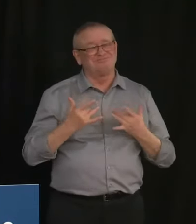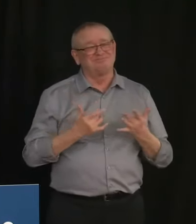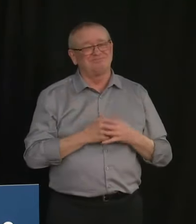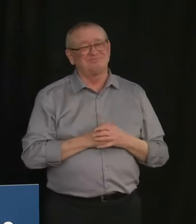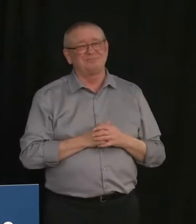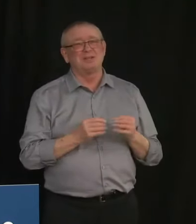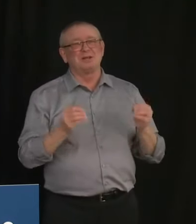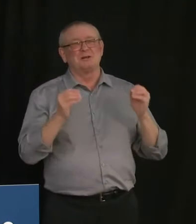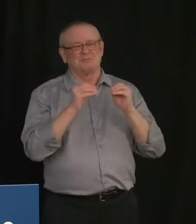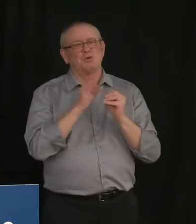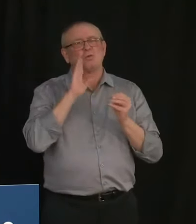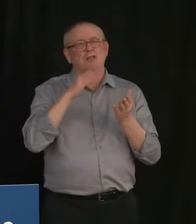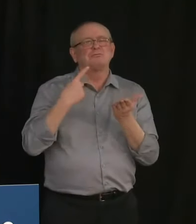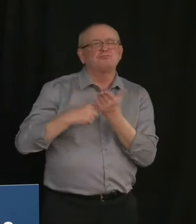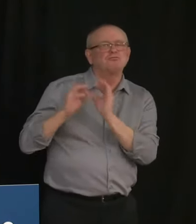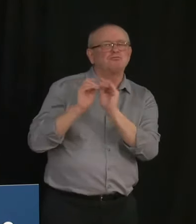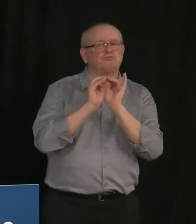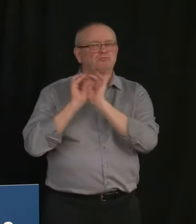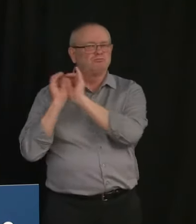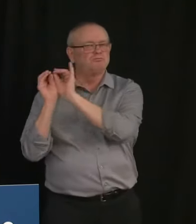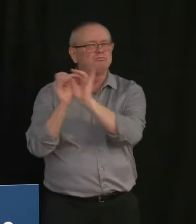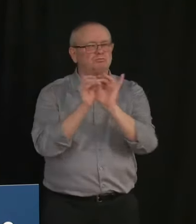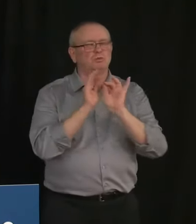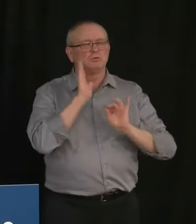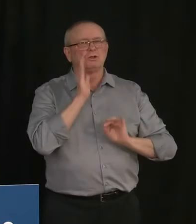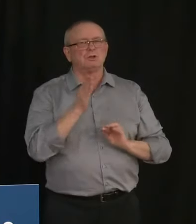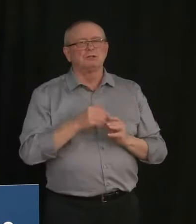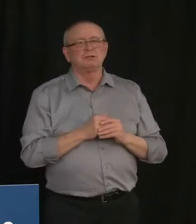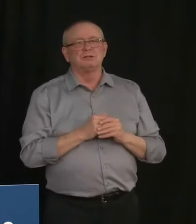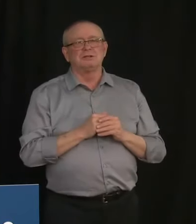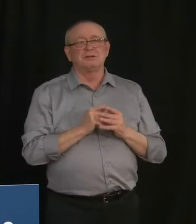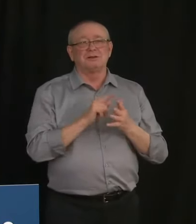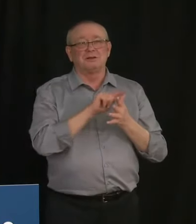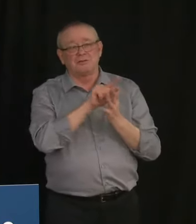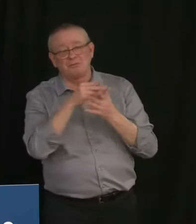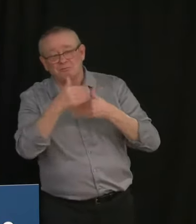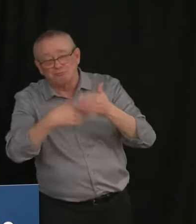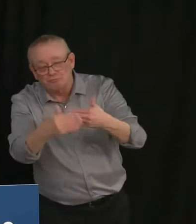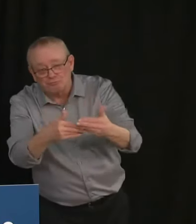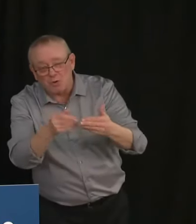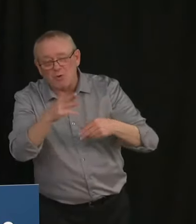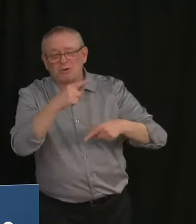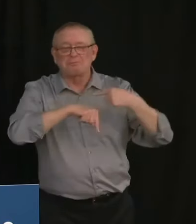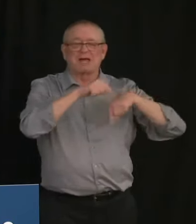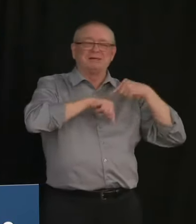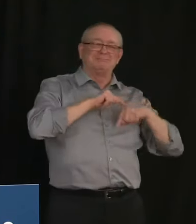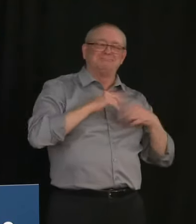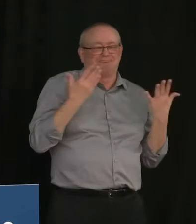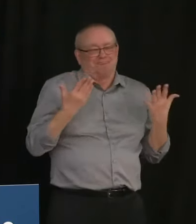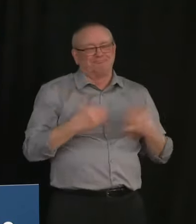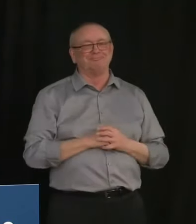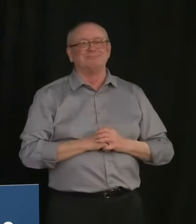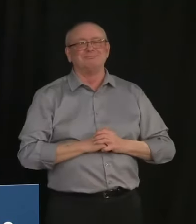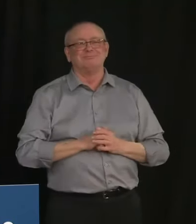not we're able to proceed with reopening as planned. Operator, could you put through the next question, please?